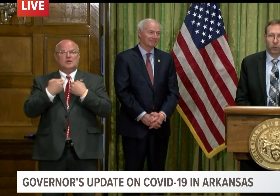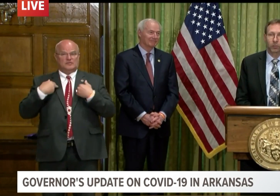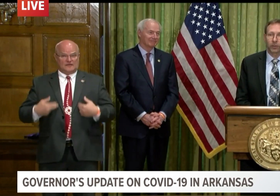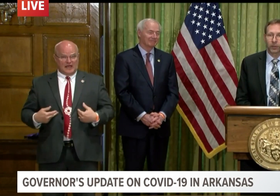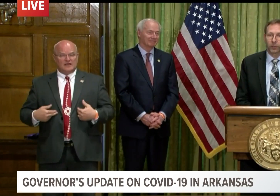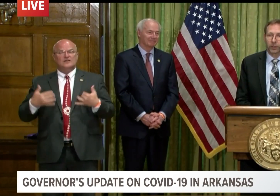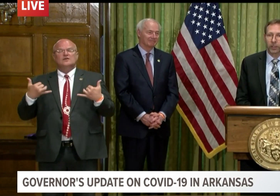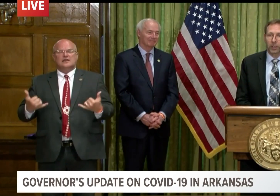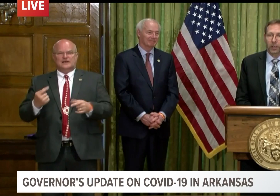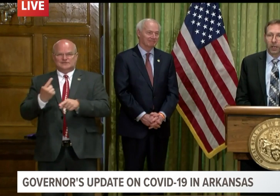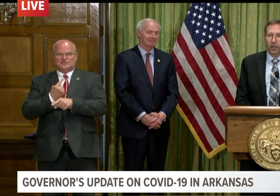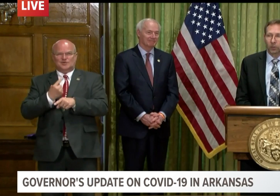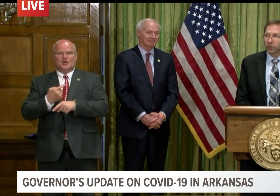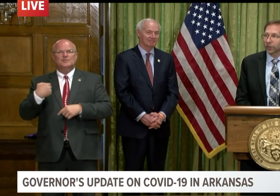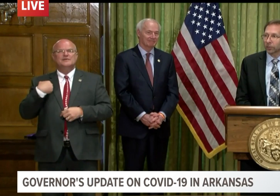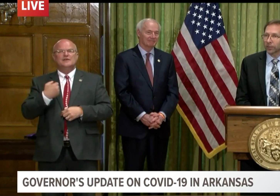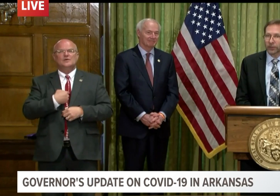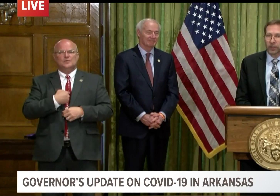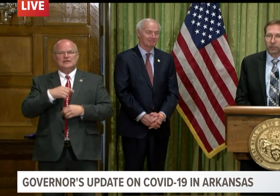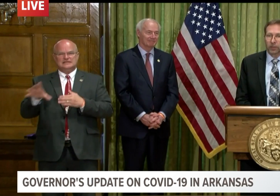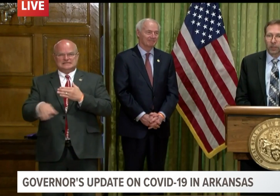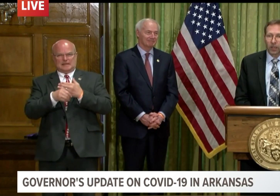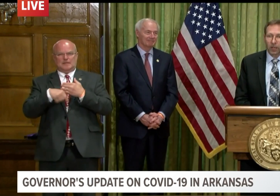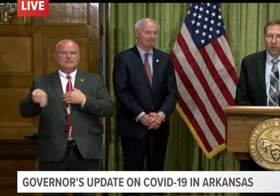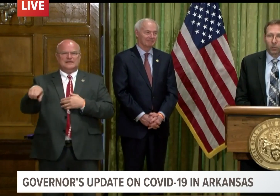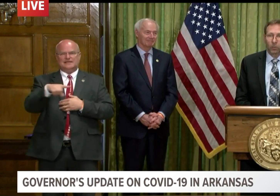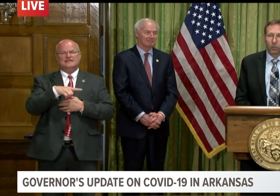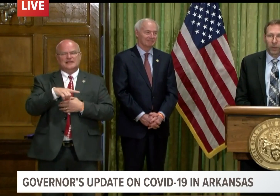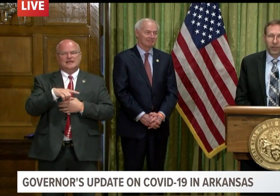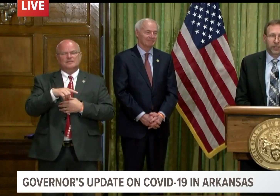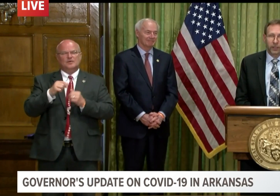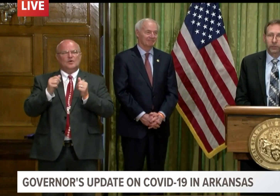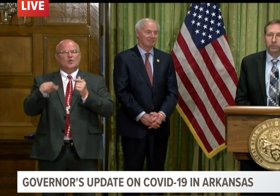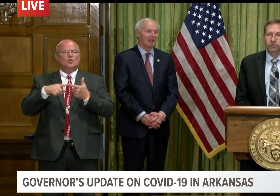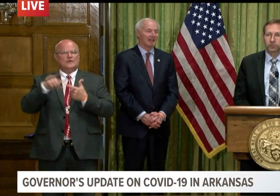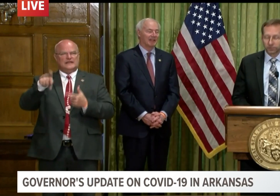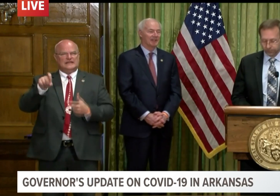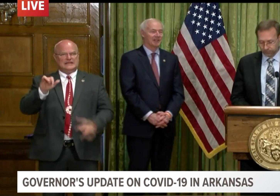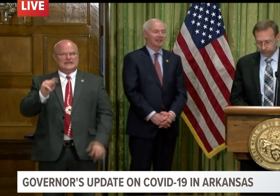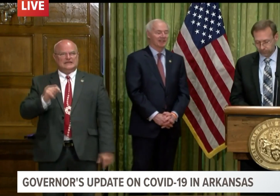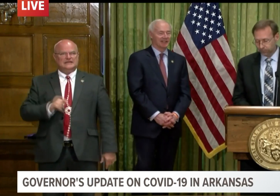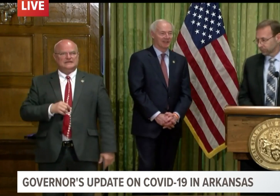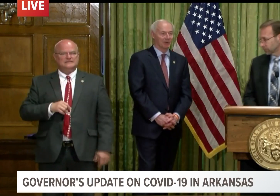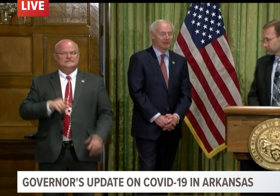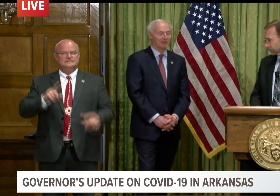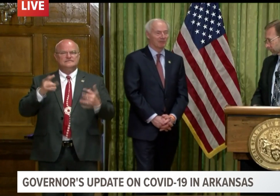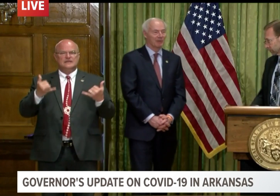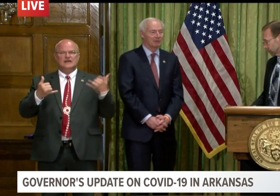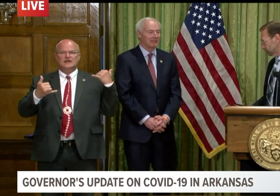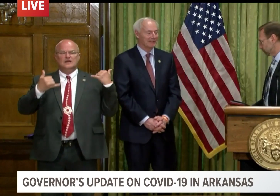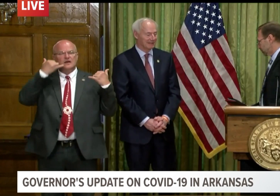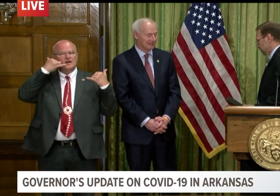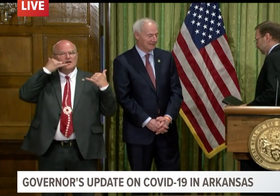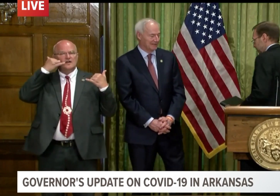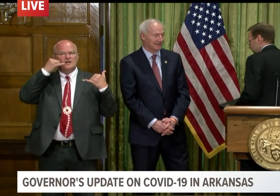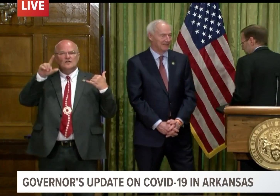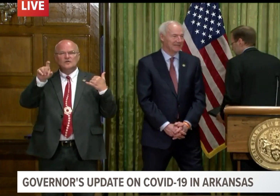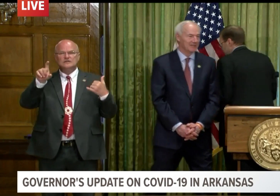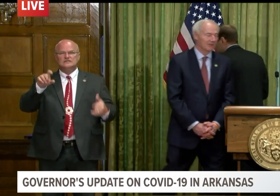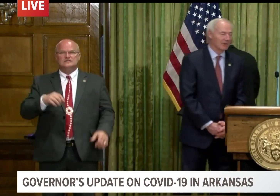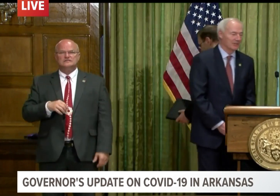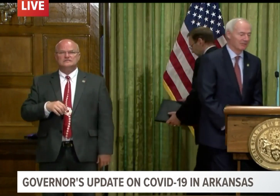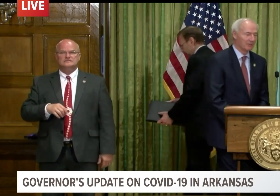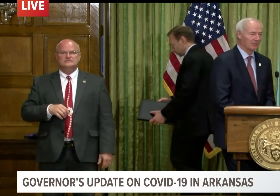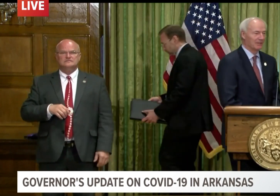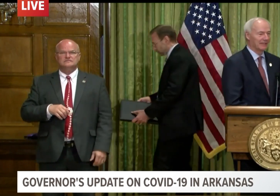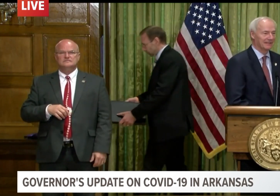Health, so it's appropriate that we supplement them when they need it. Let's take a question remotely.